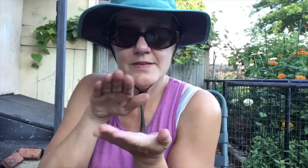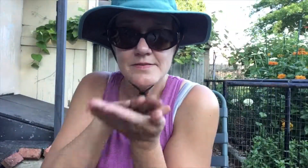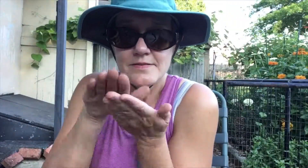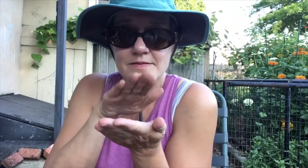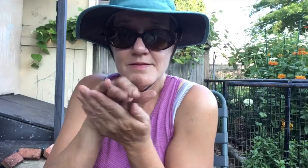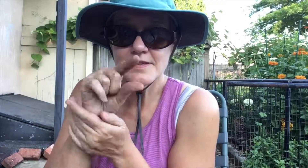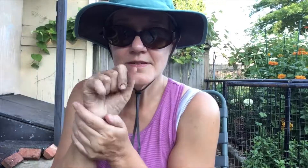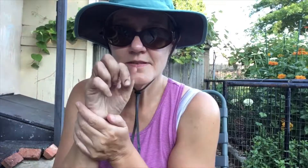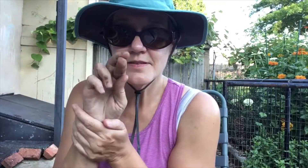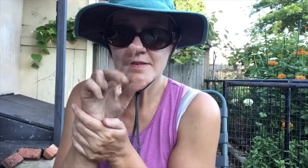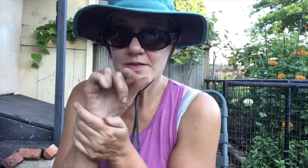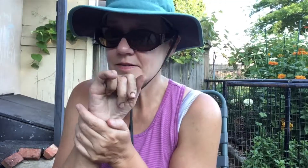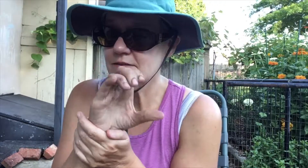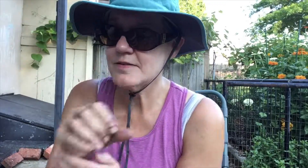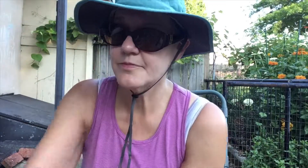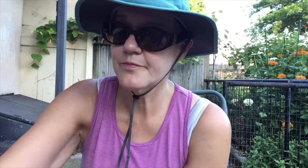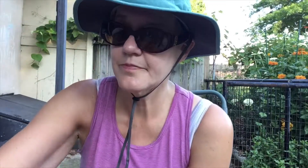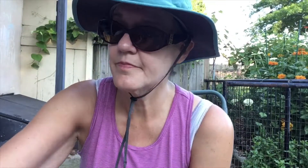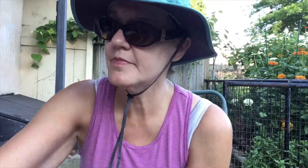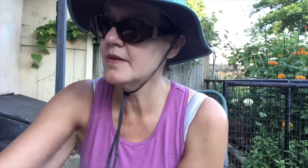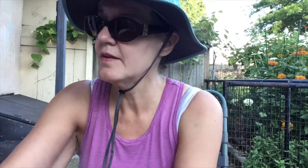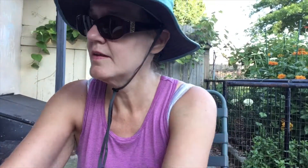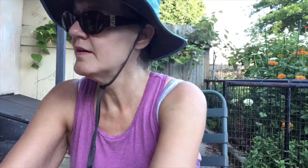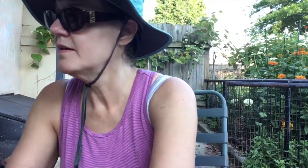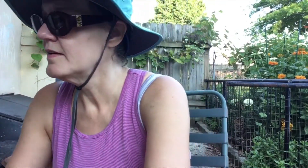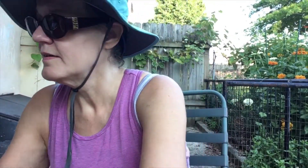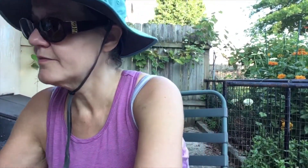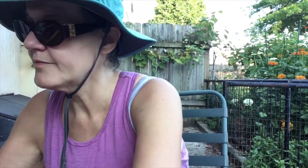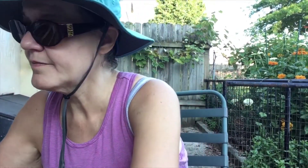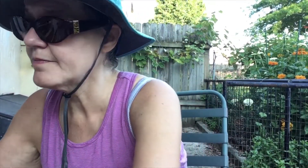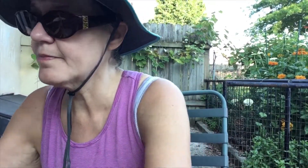Another project is to clean up this garlic.